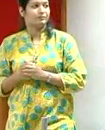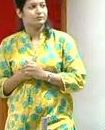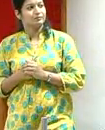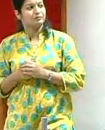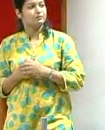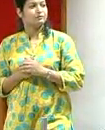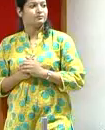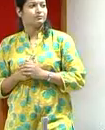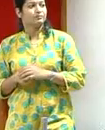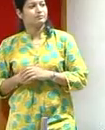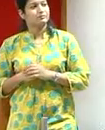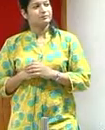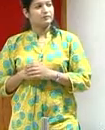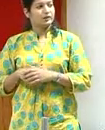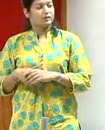and engineering posts as well.